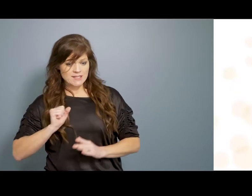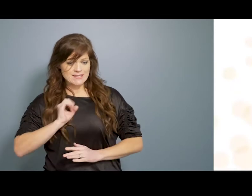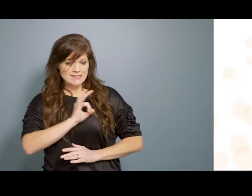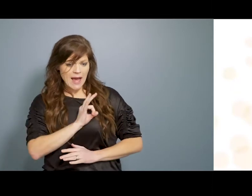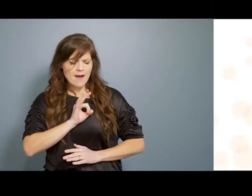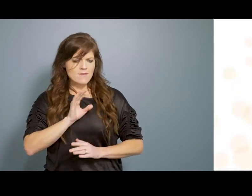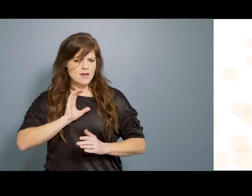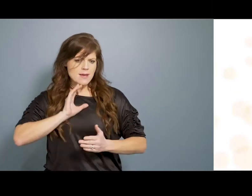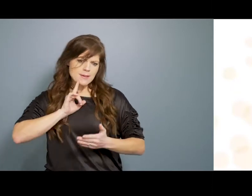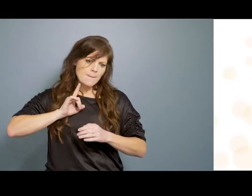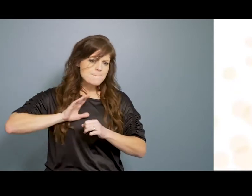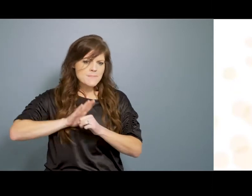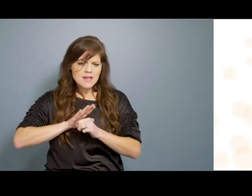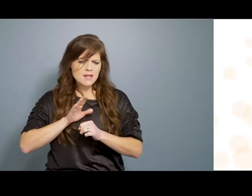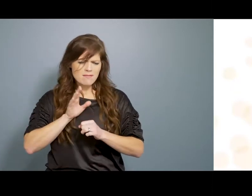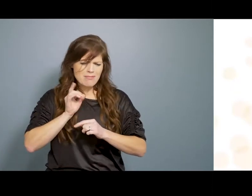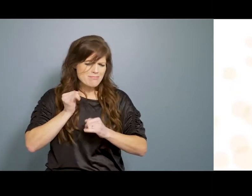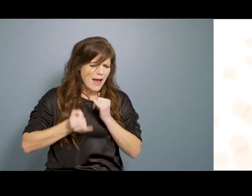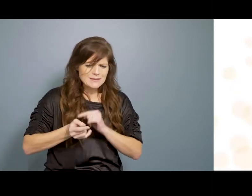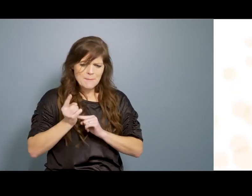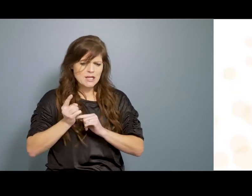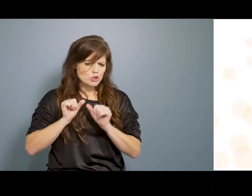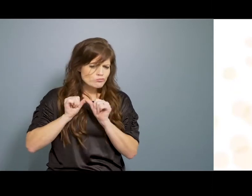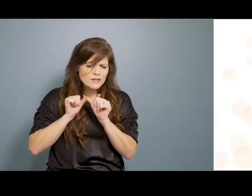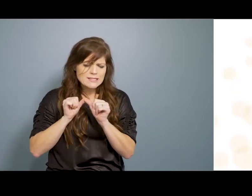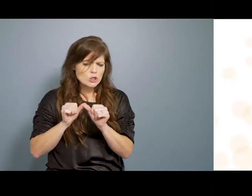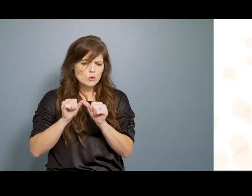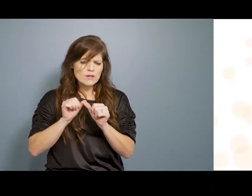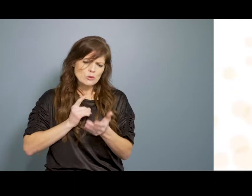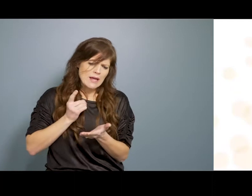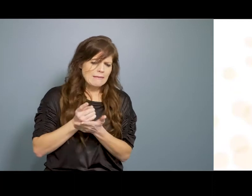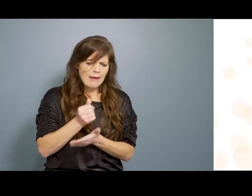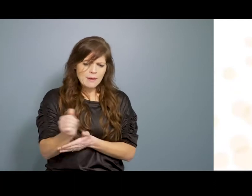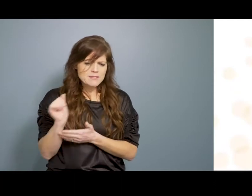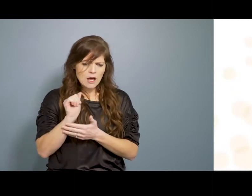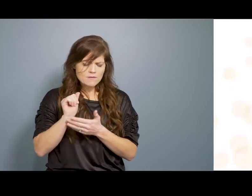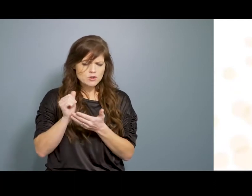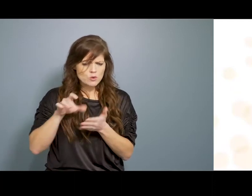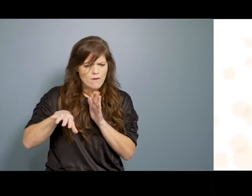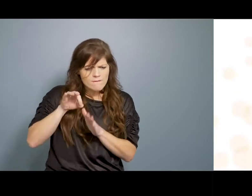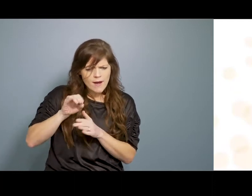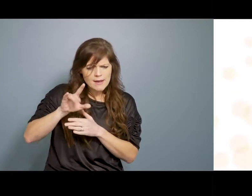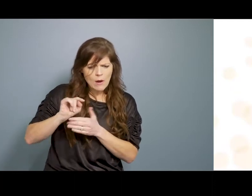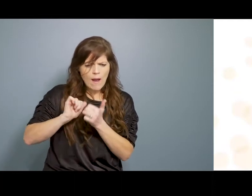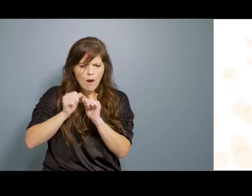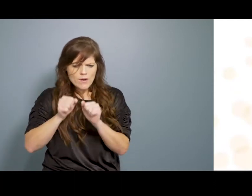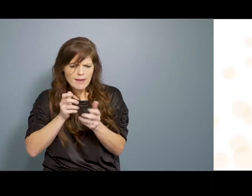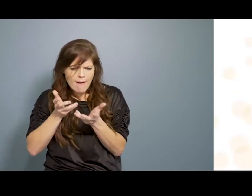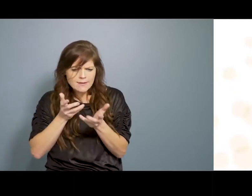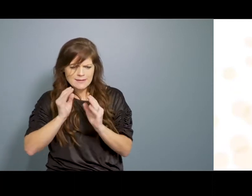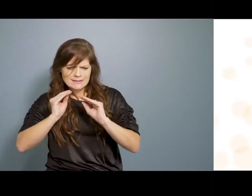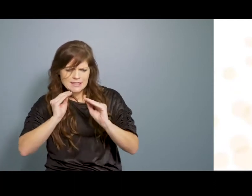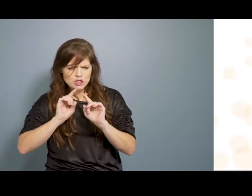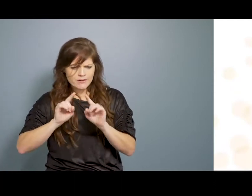programs literally on a moment's notice, and you all dedicated yourselves to finding out how to deliver in multi-modes